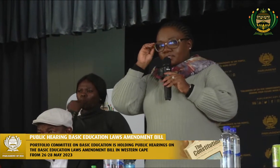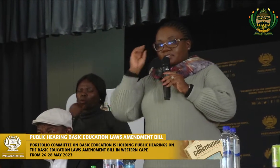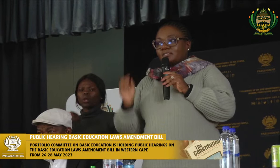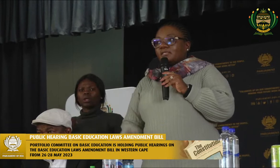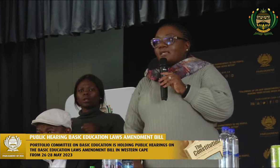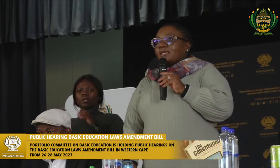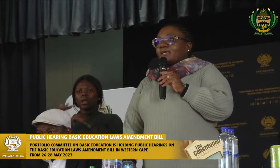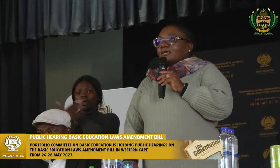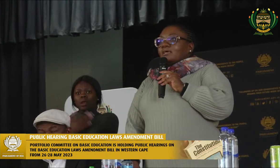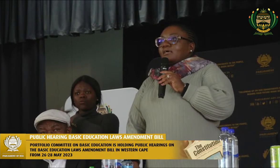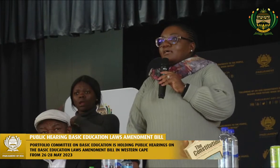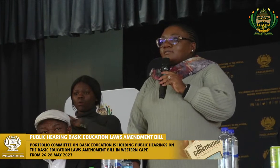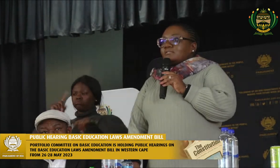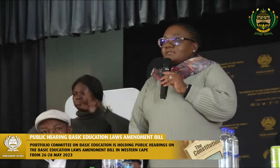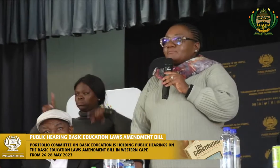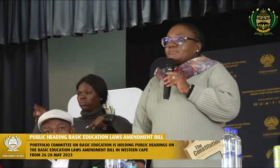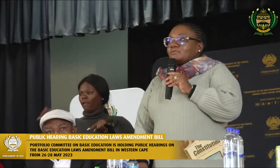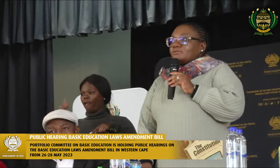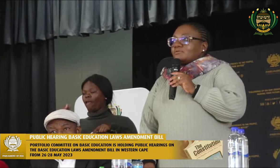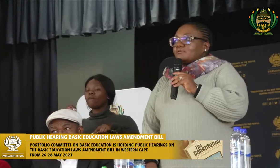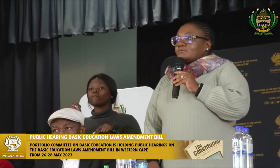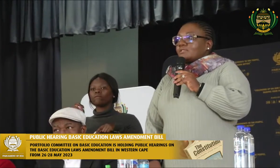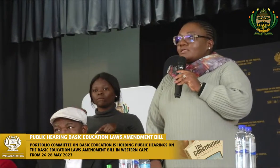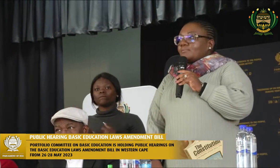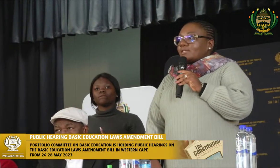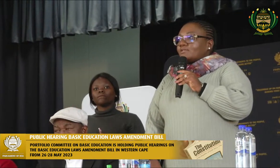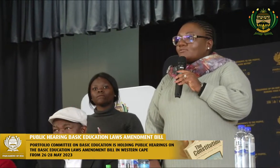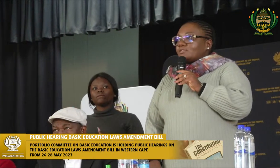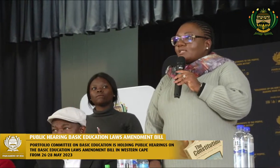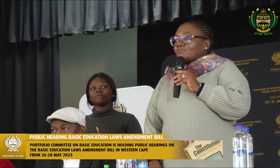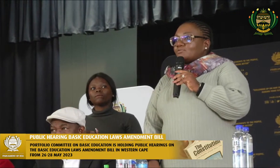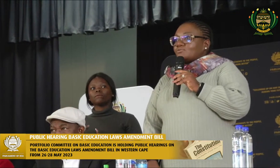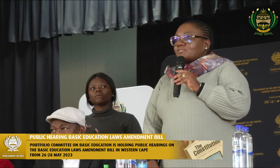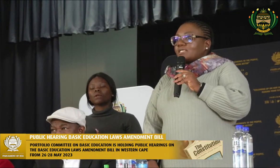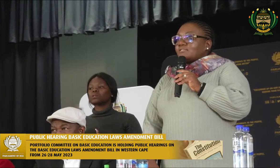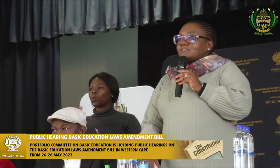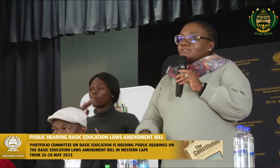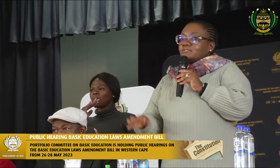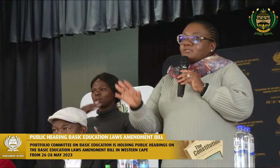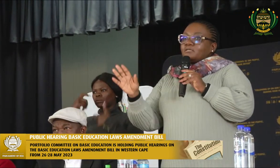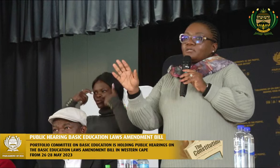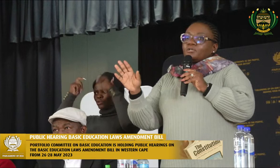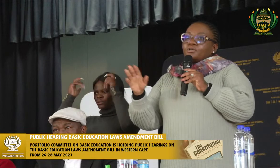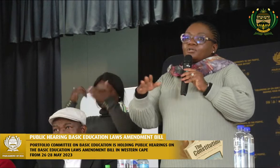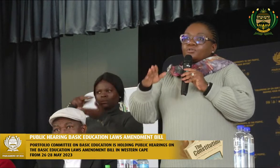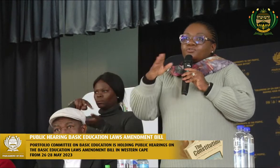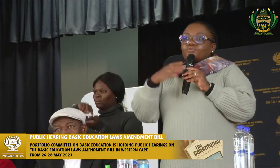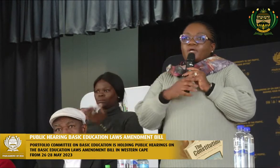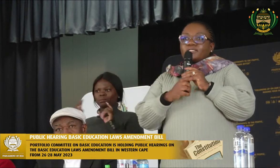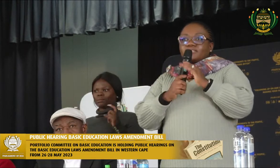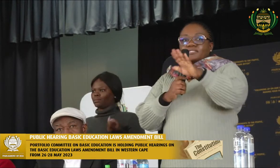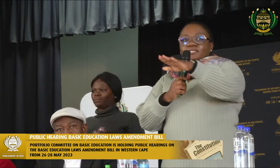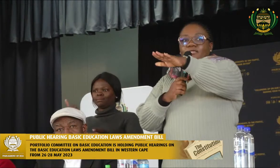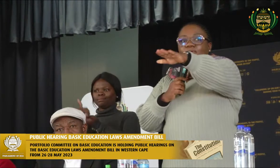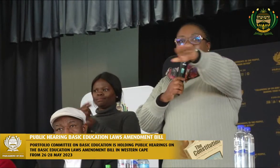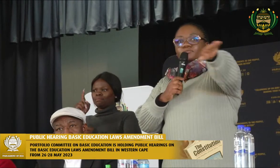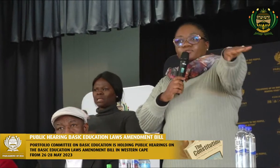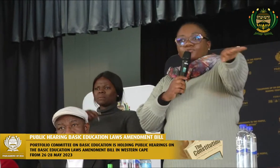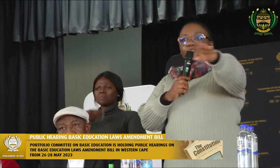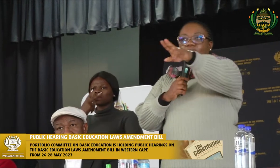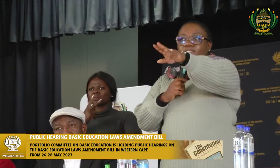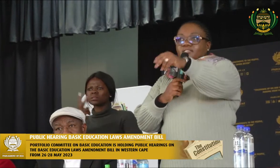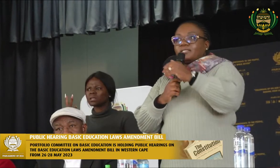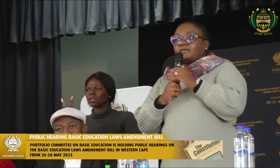diverse community, and they are apparently not allowed to stand. So I see there are